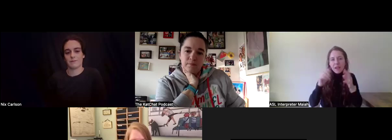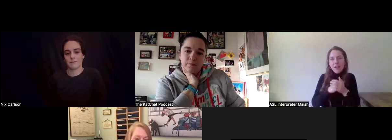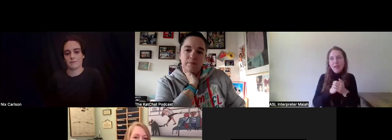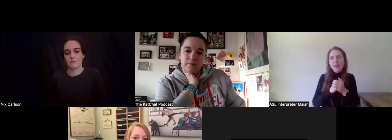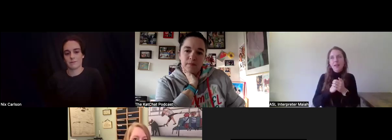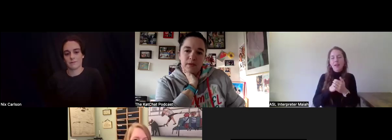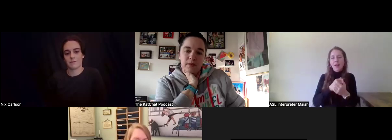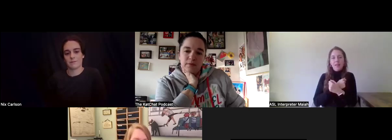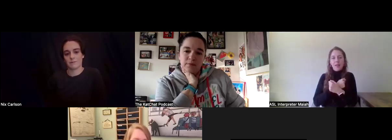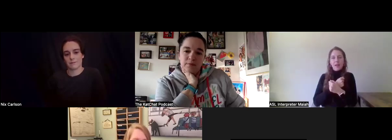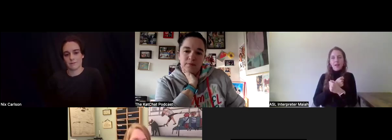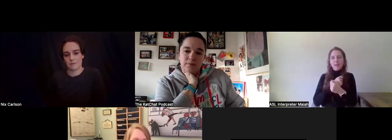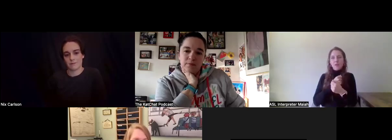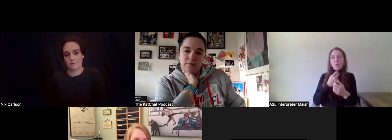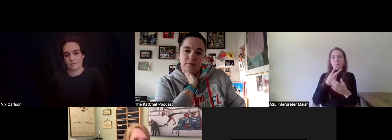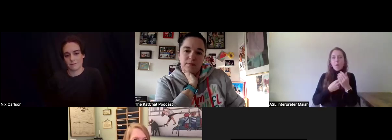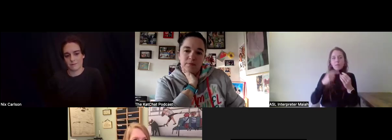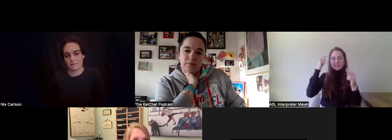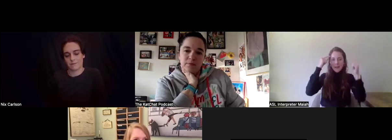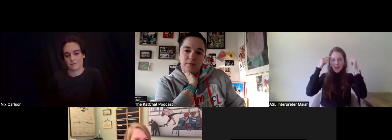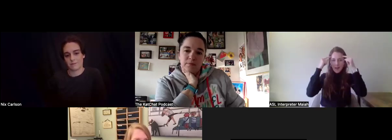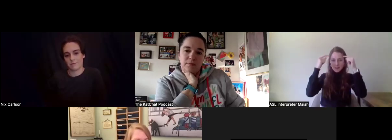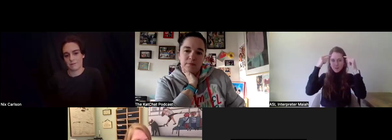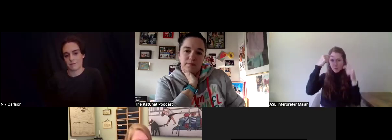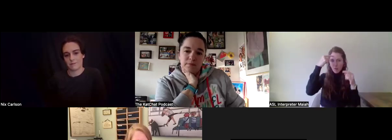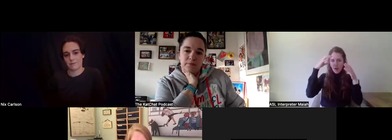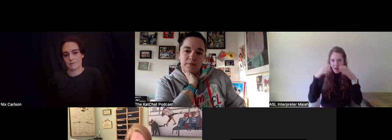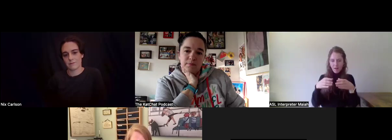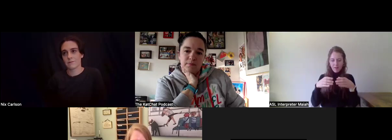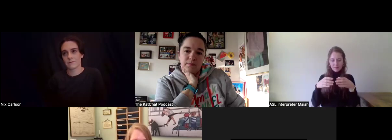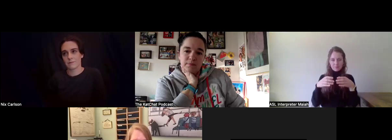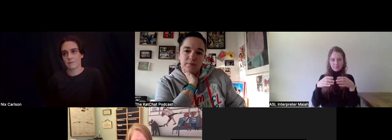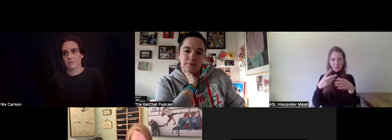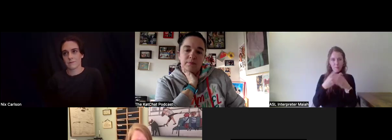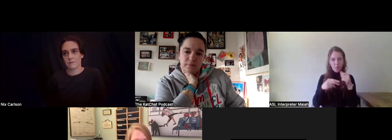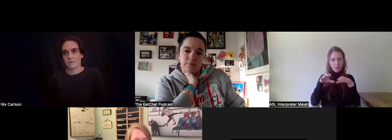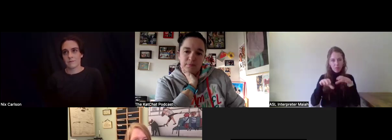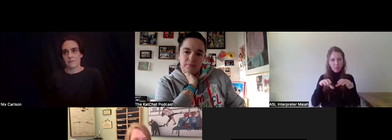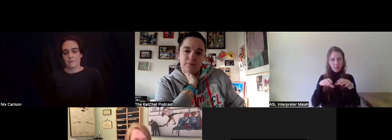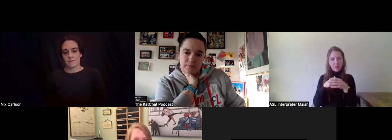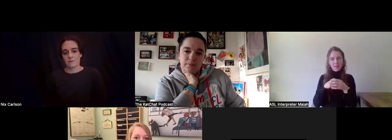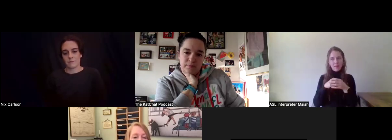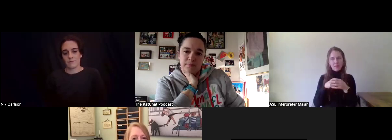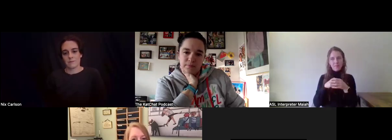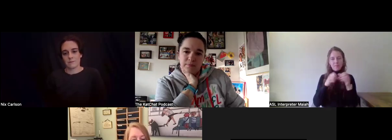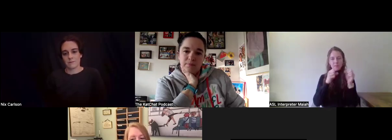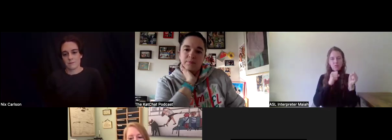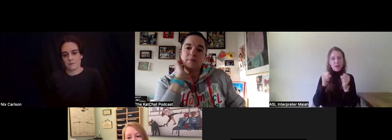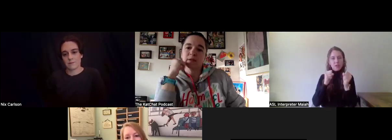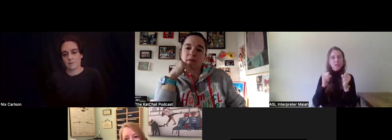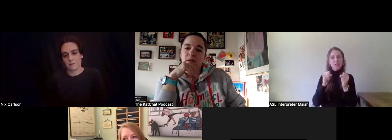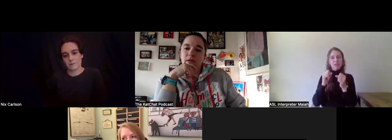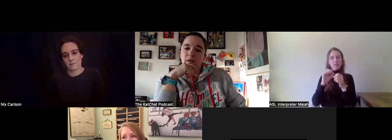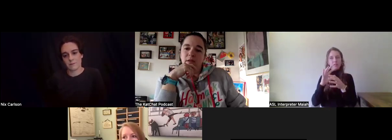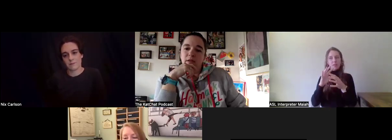both sides of your brain, in the strategy of building a company and running a company,